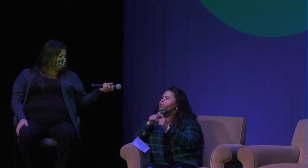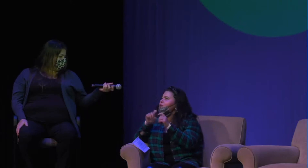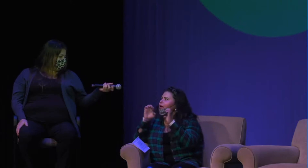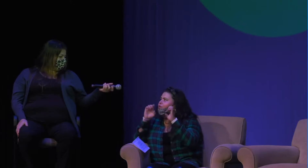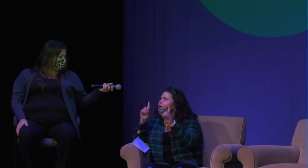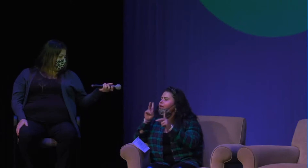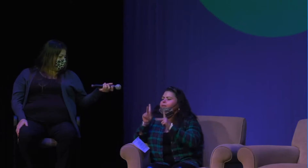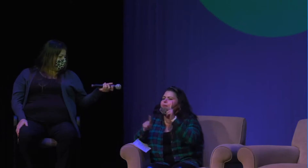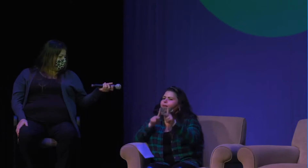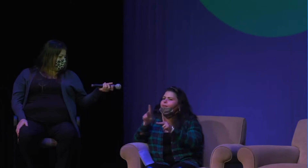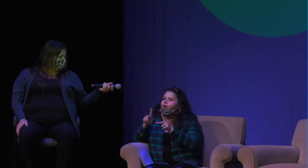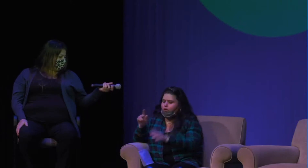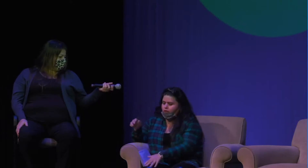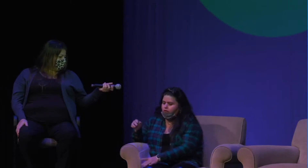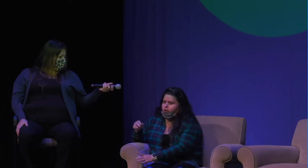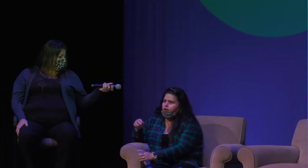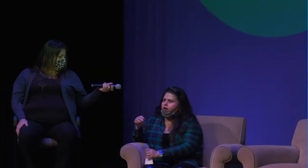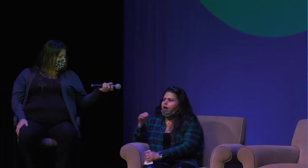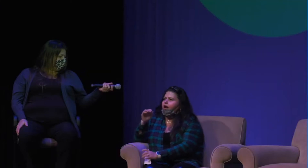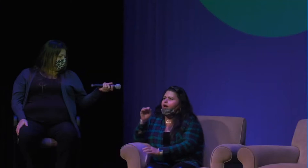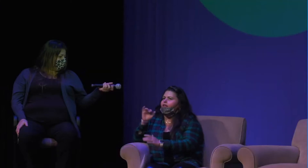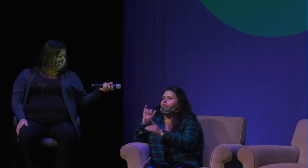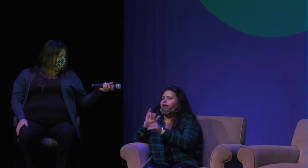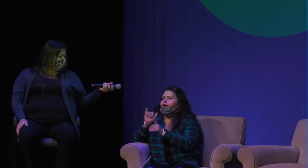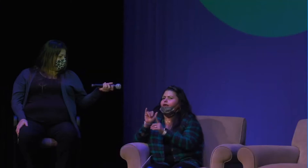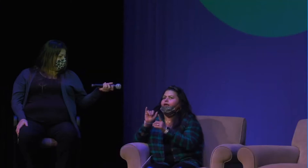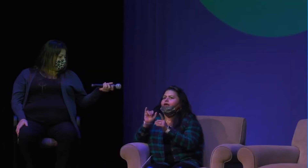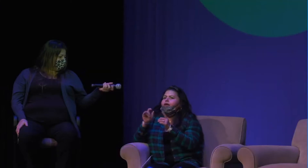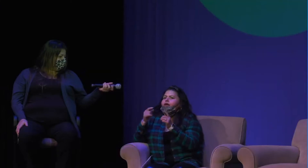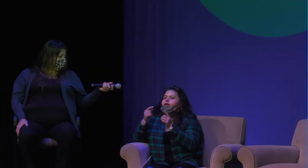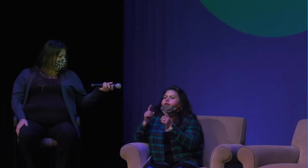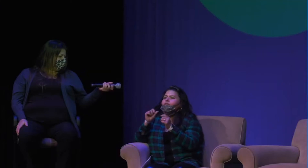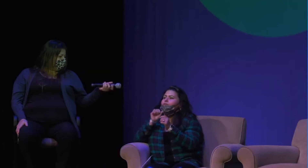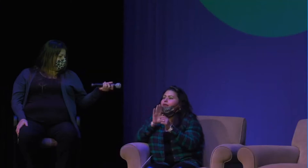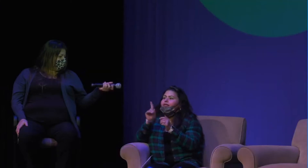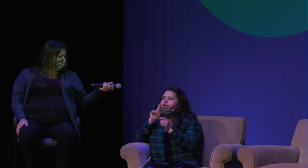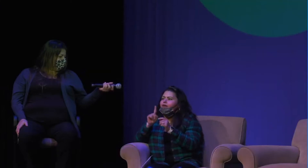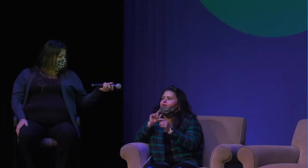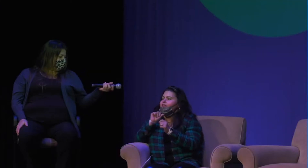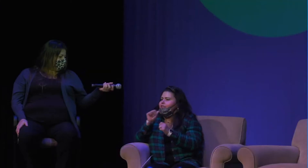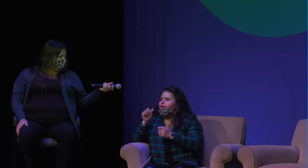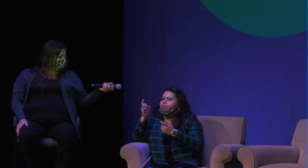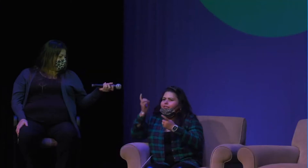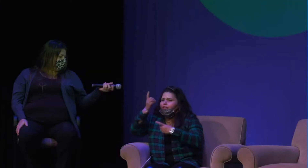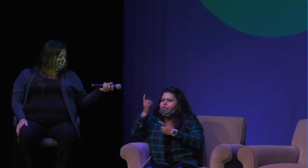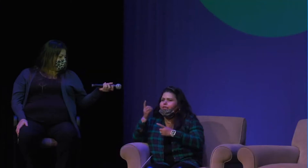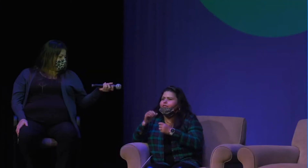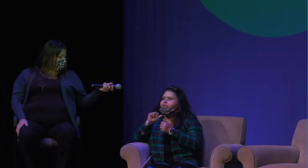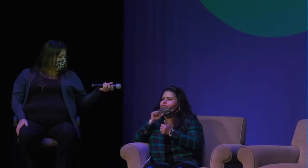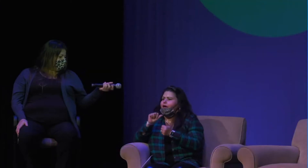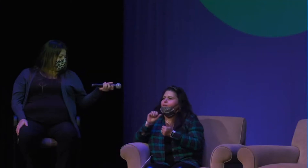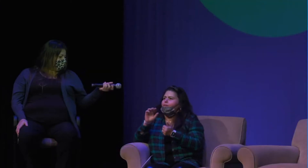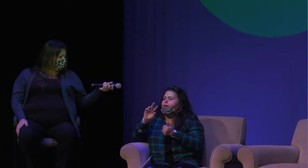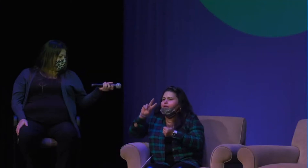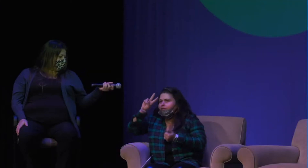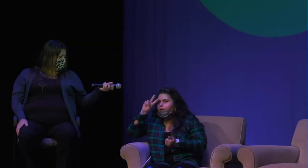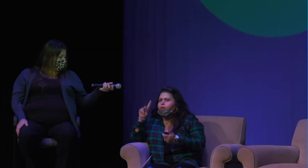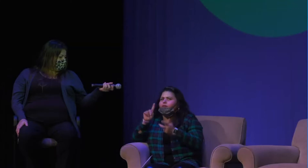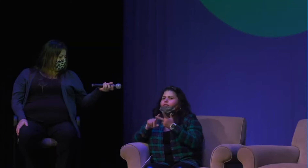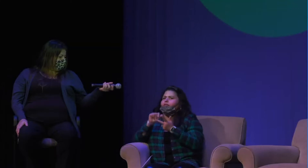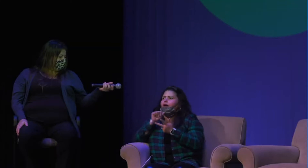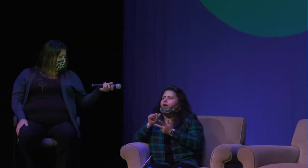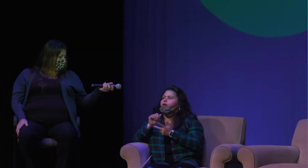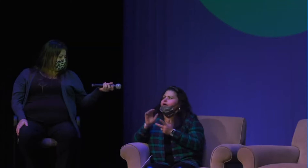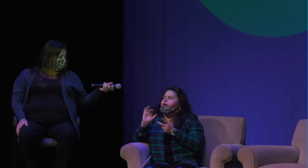we need to educate the people, like, being deaf, it's not a disease, it's not being